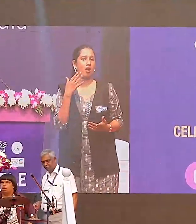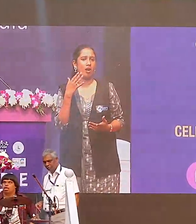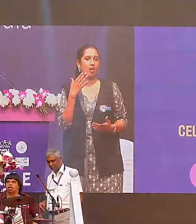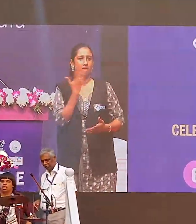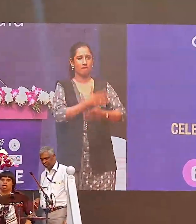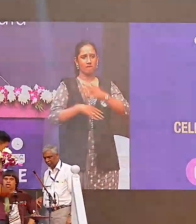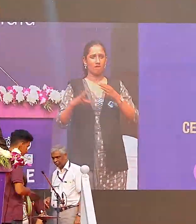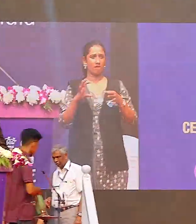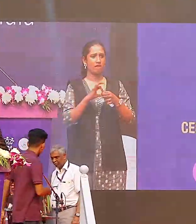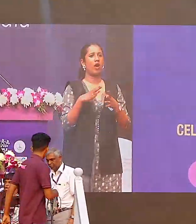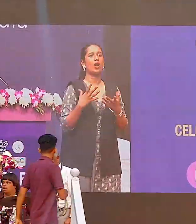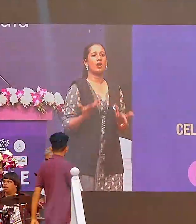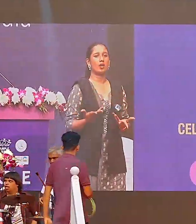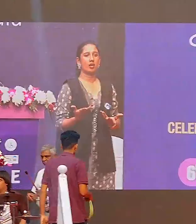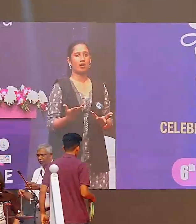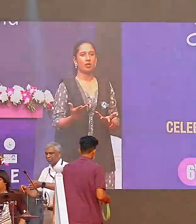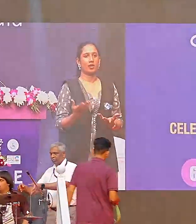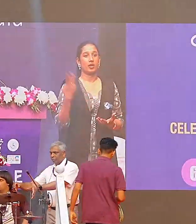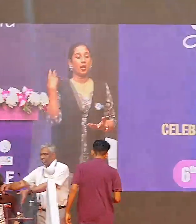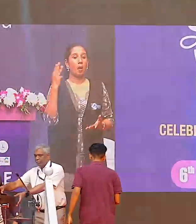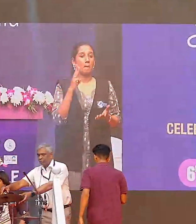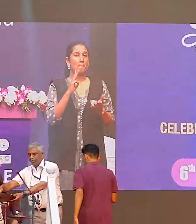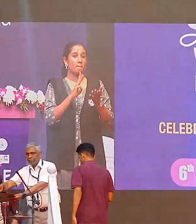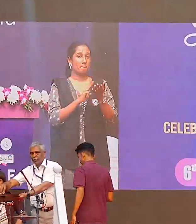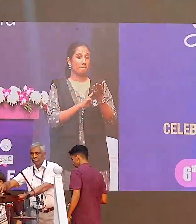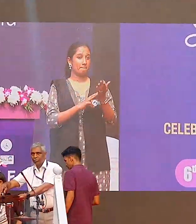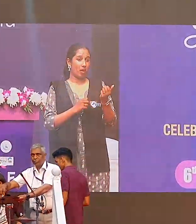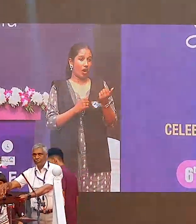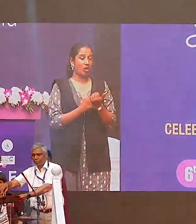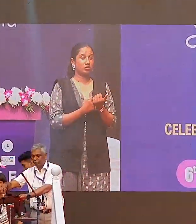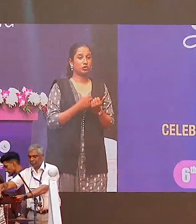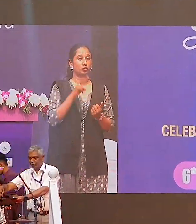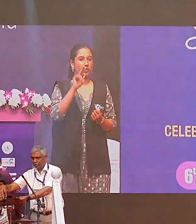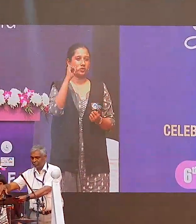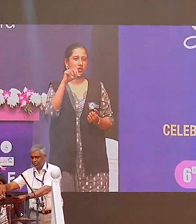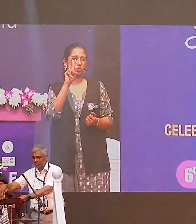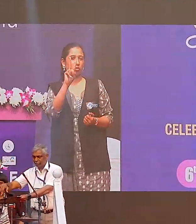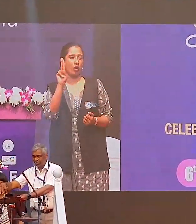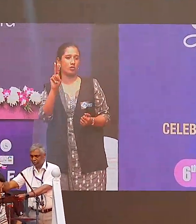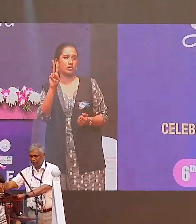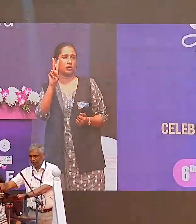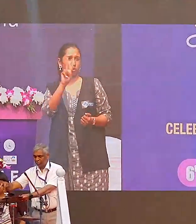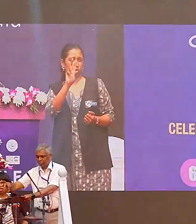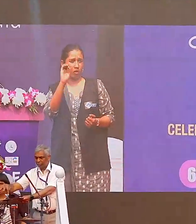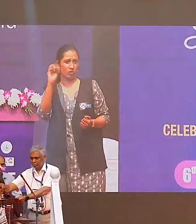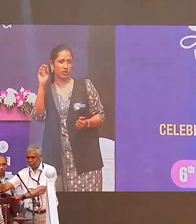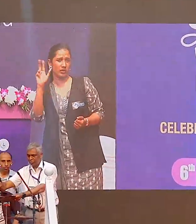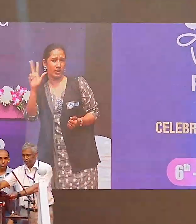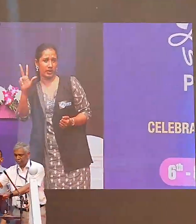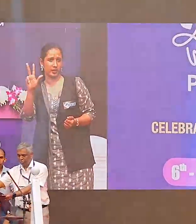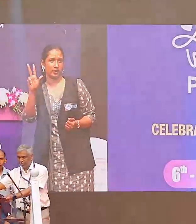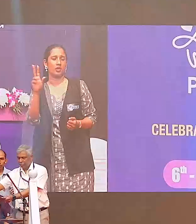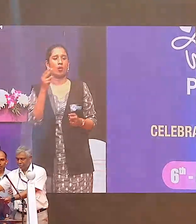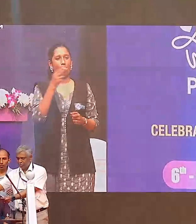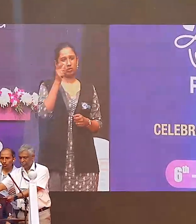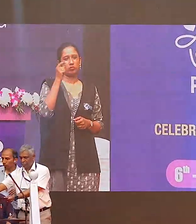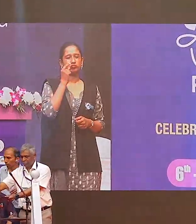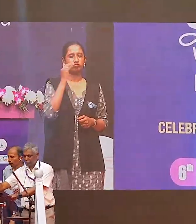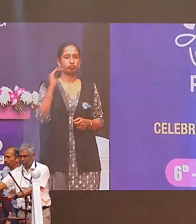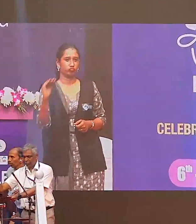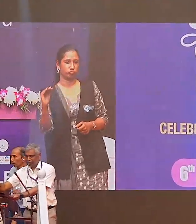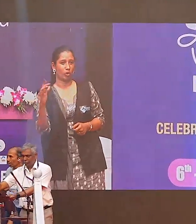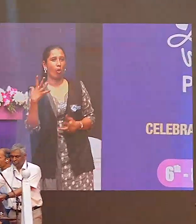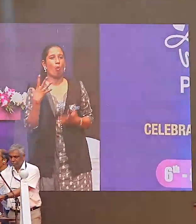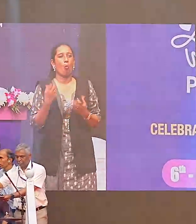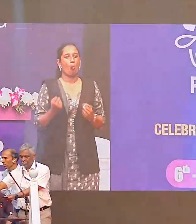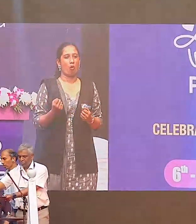was that in March 26, 2008, there was a 9-year-old boy called Cassidy Megan who wanted